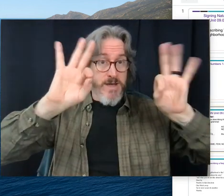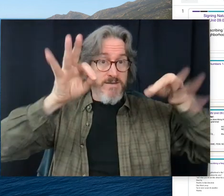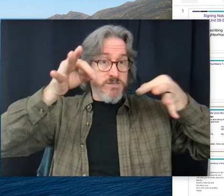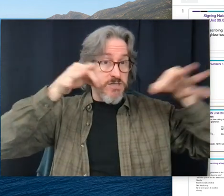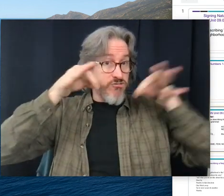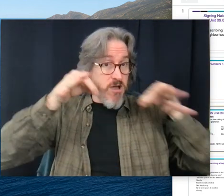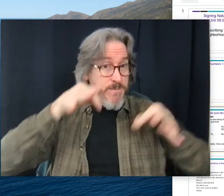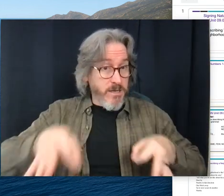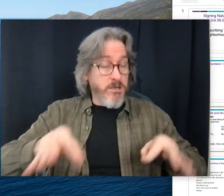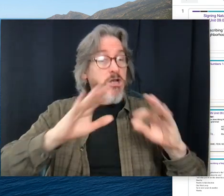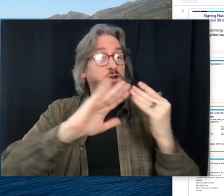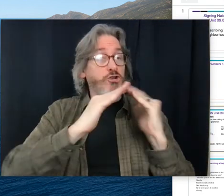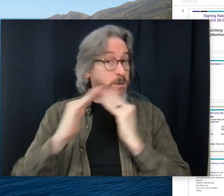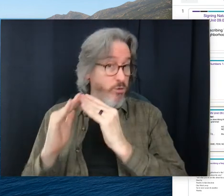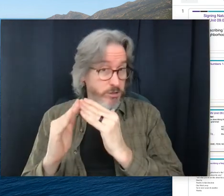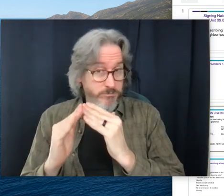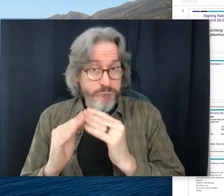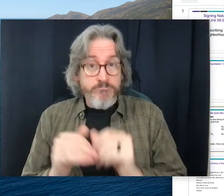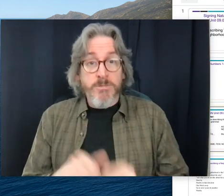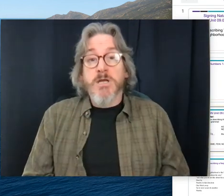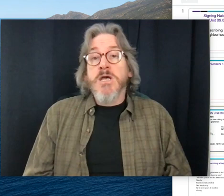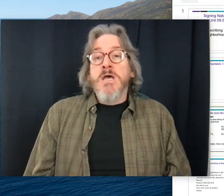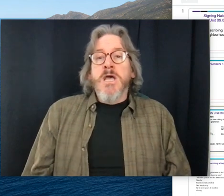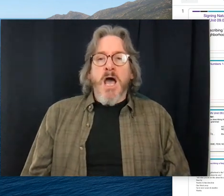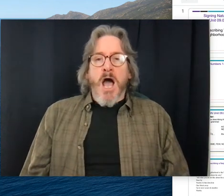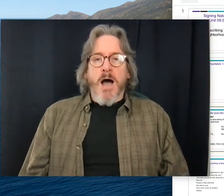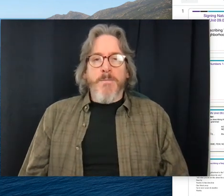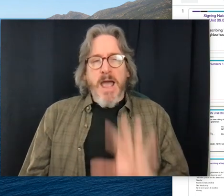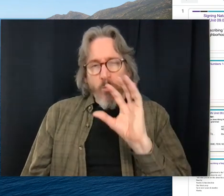so two F's, describing your neighborhood,